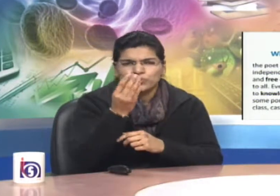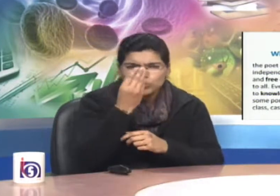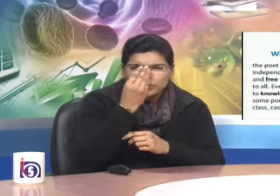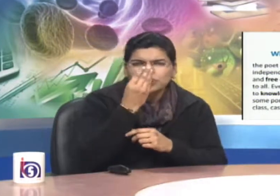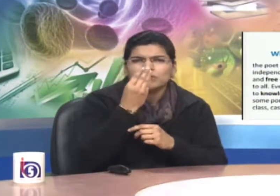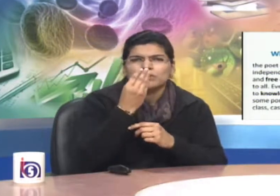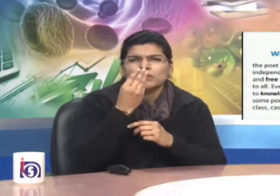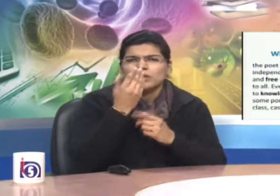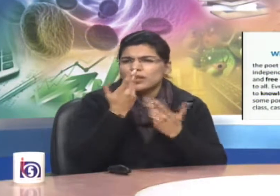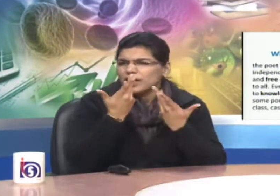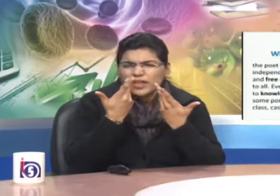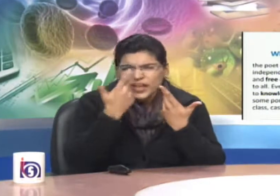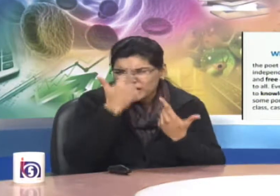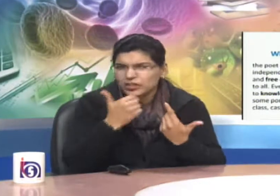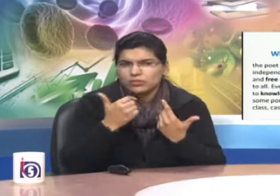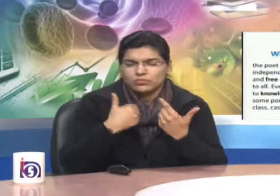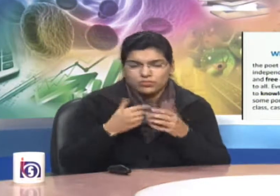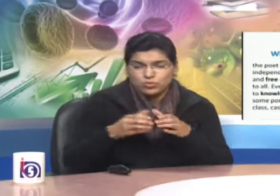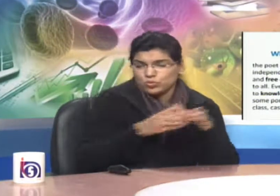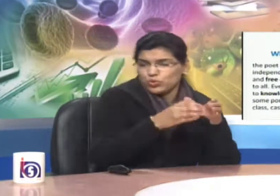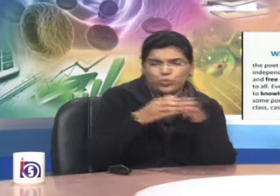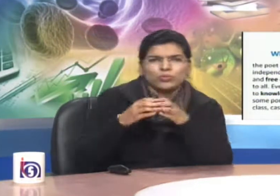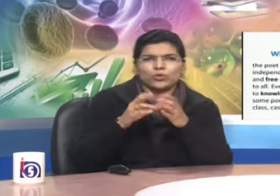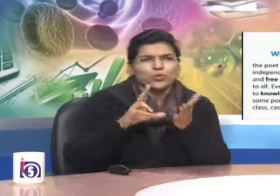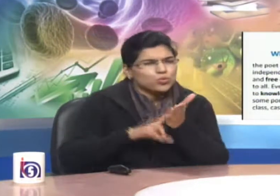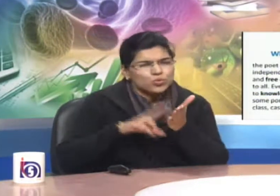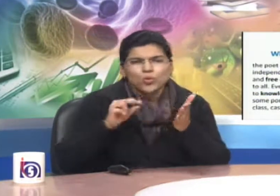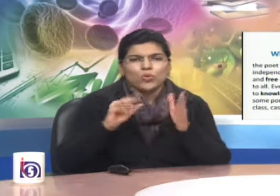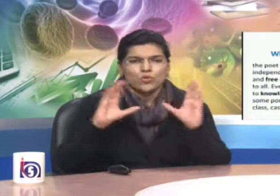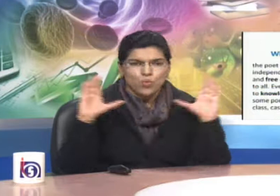which deserves free access to knowledge.